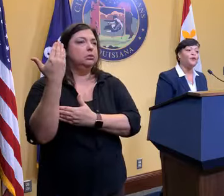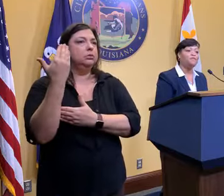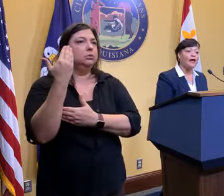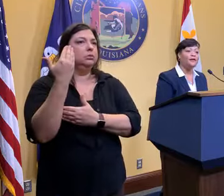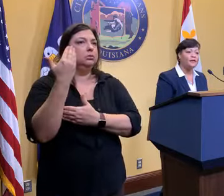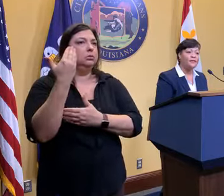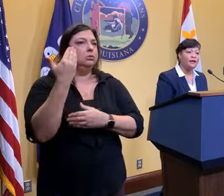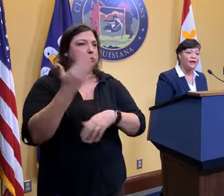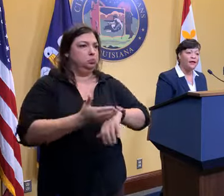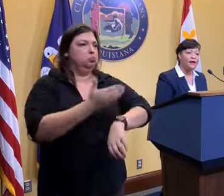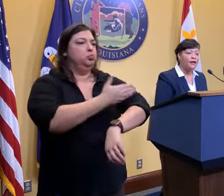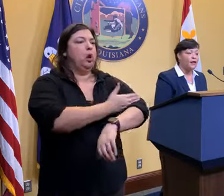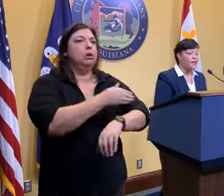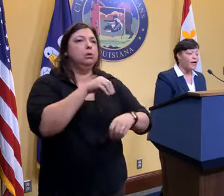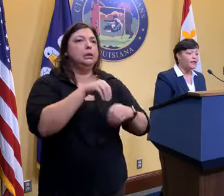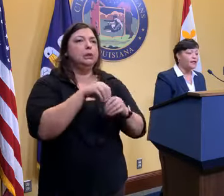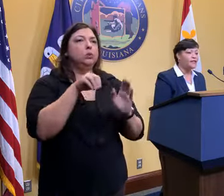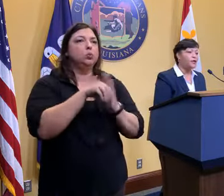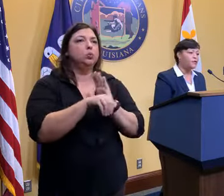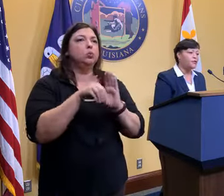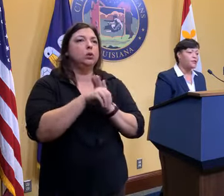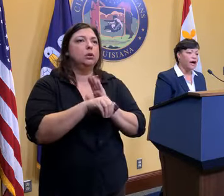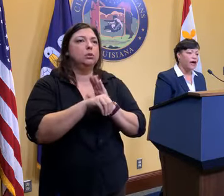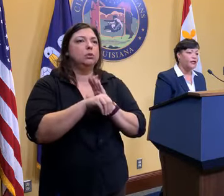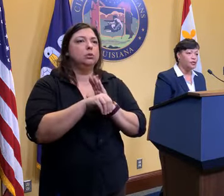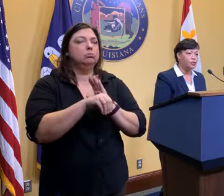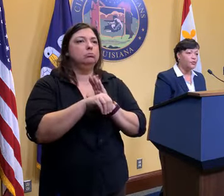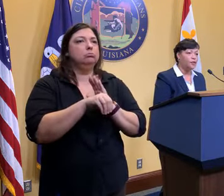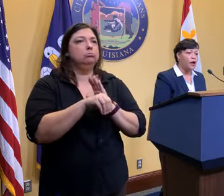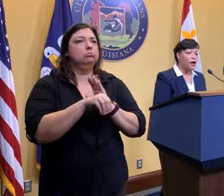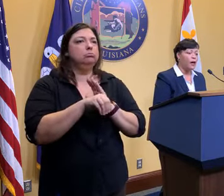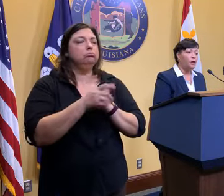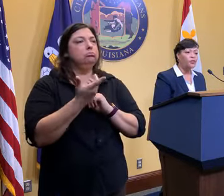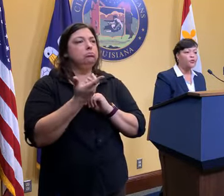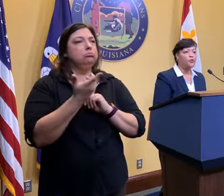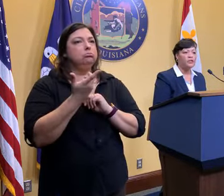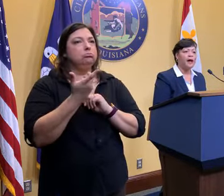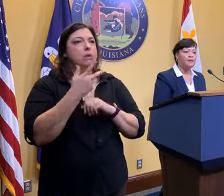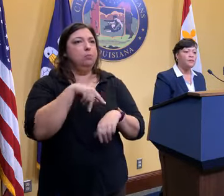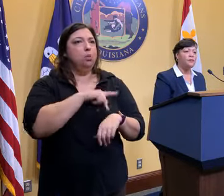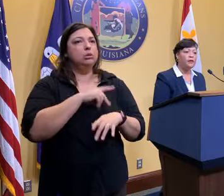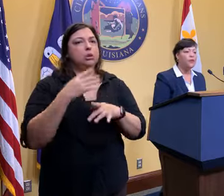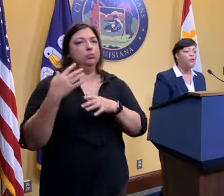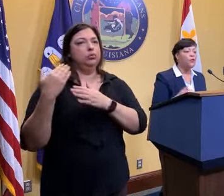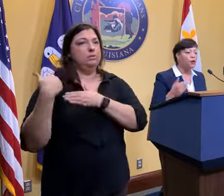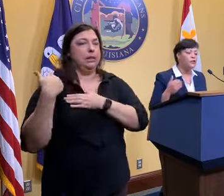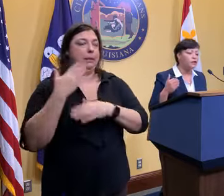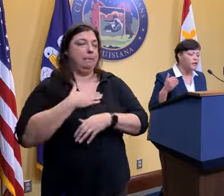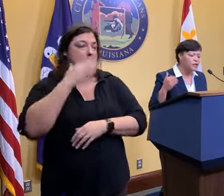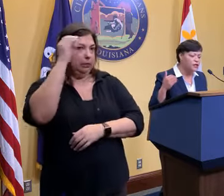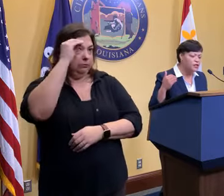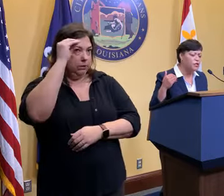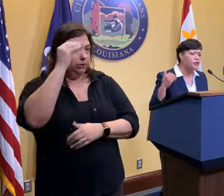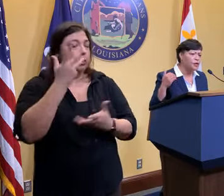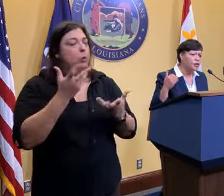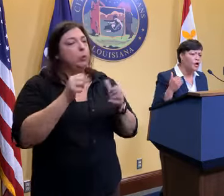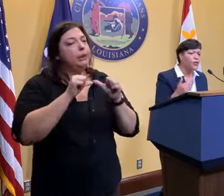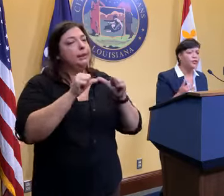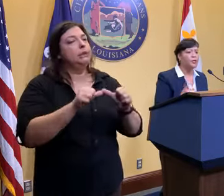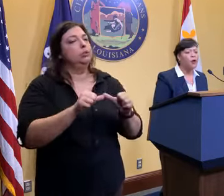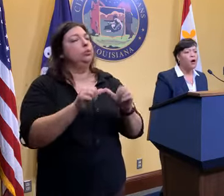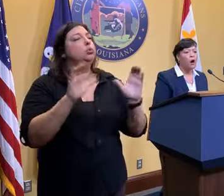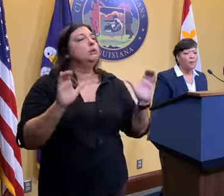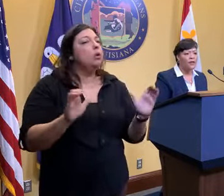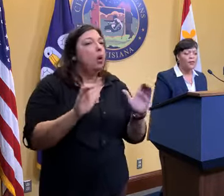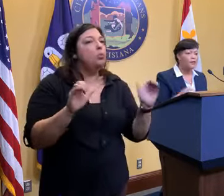progress that we've made in the city that is closely tied to personal responsibility. And we want to continue to